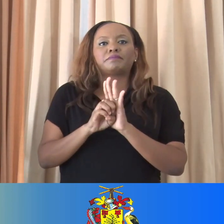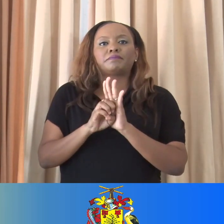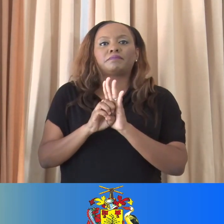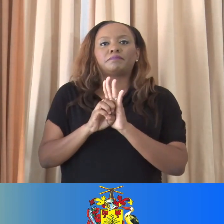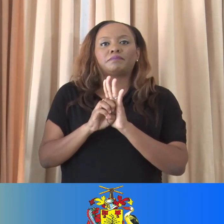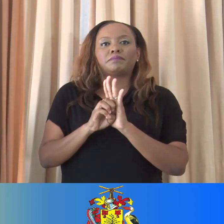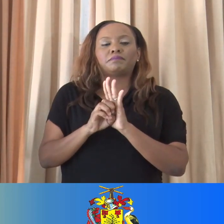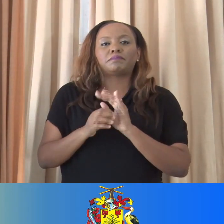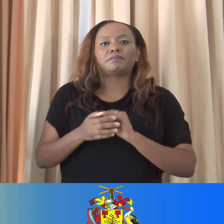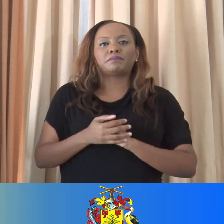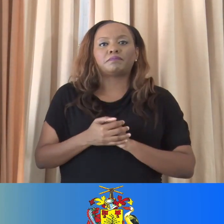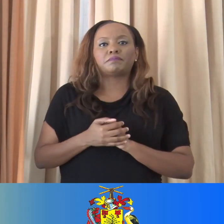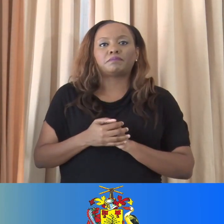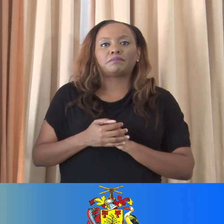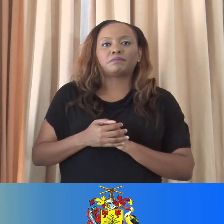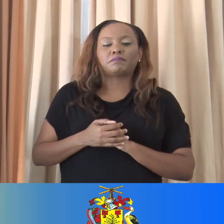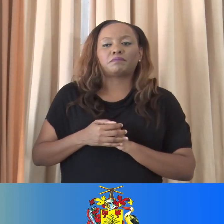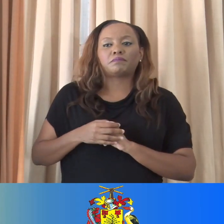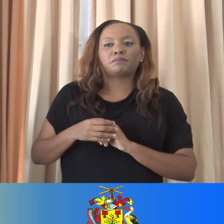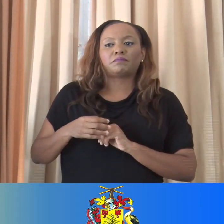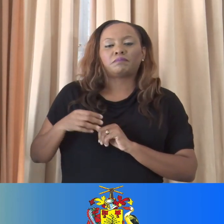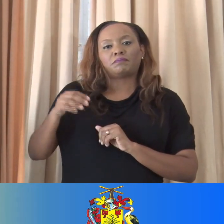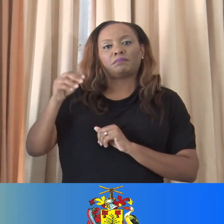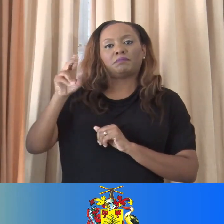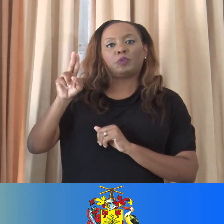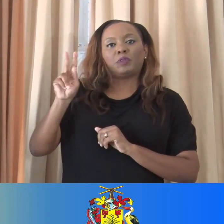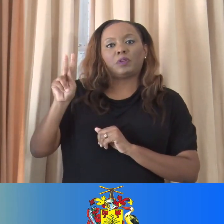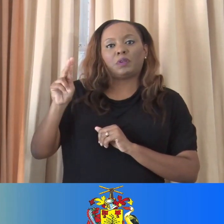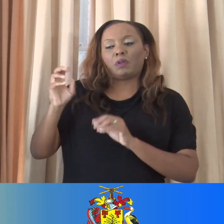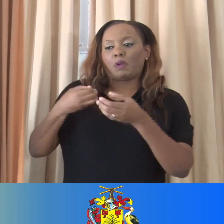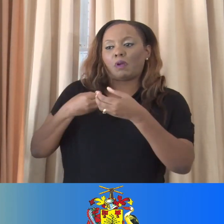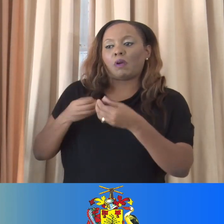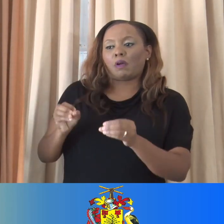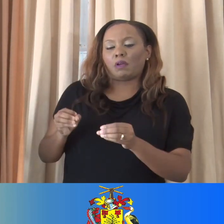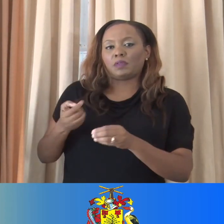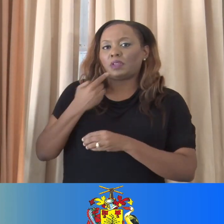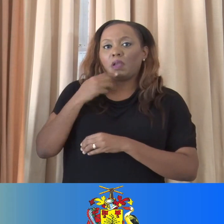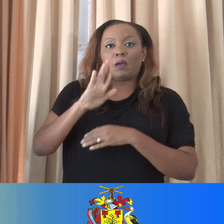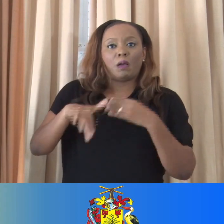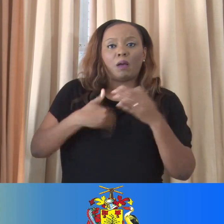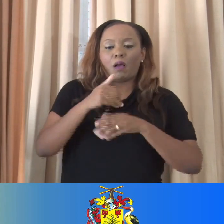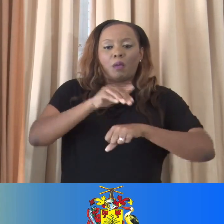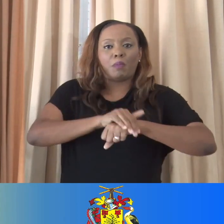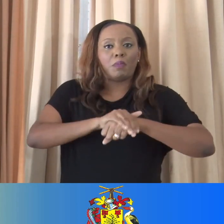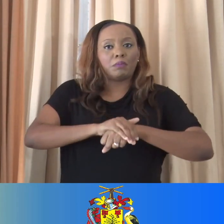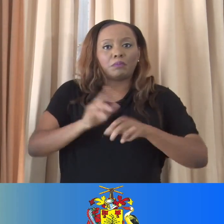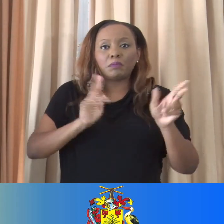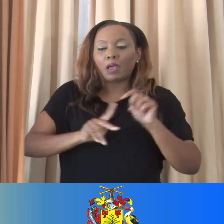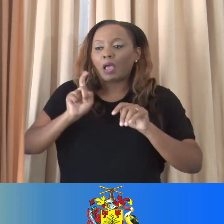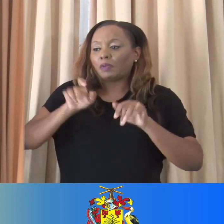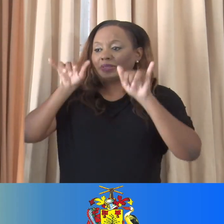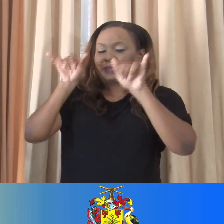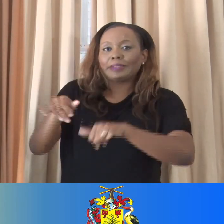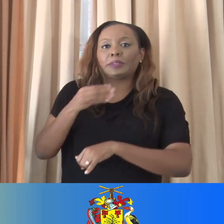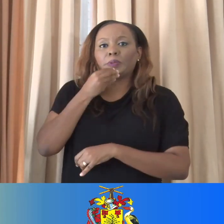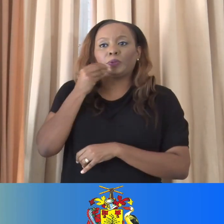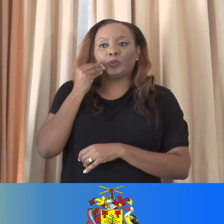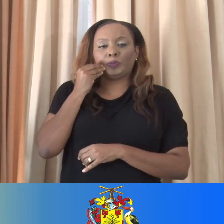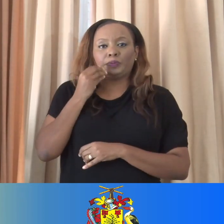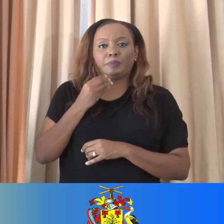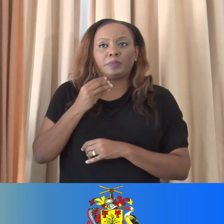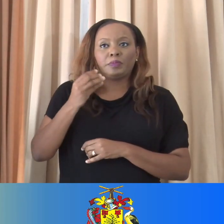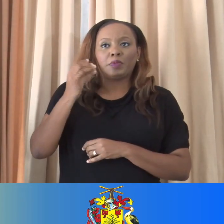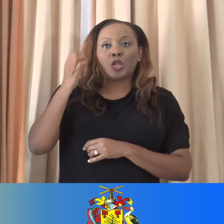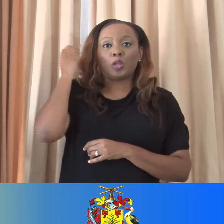Commonwealth Office would have issued a travel advisory urging all British nationals to stay home. The European Union has